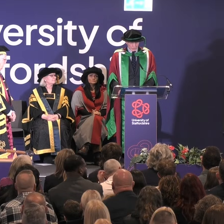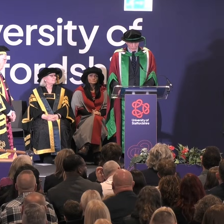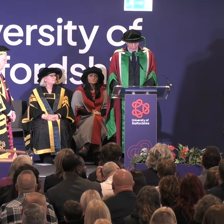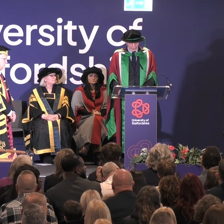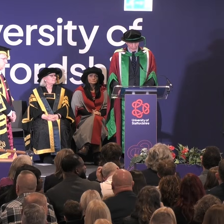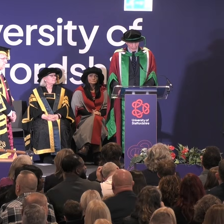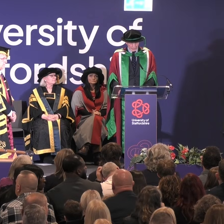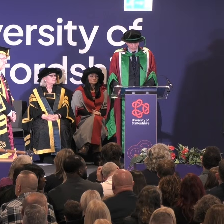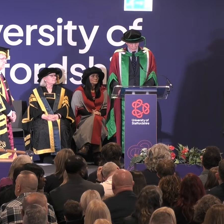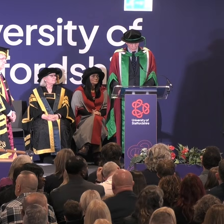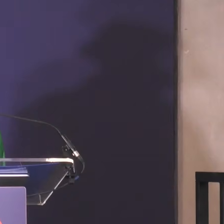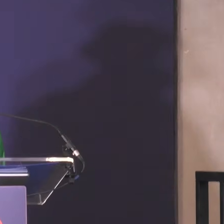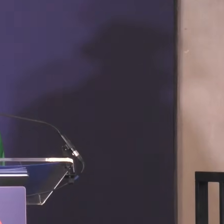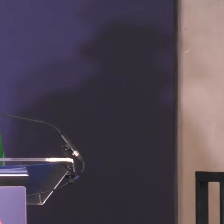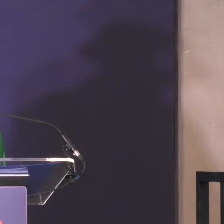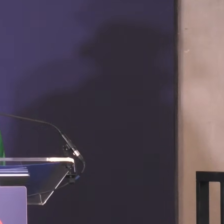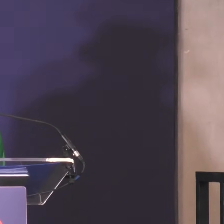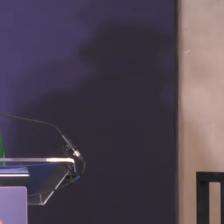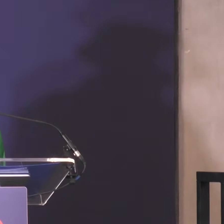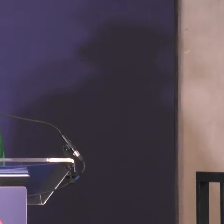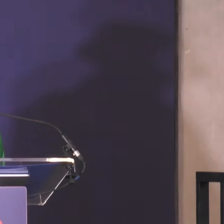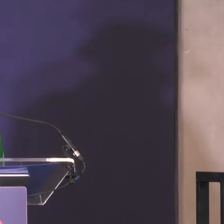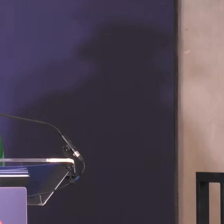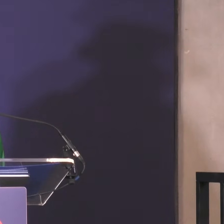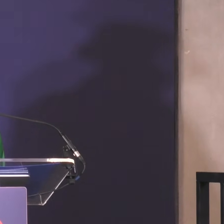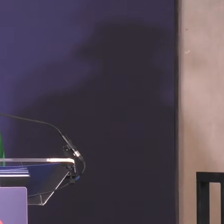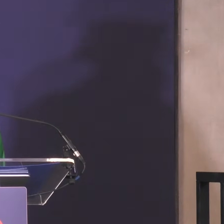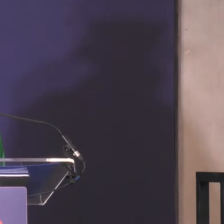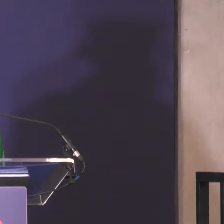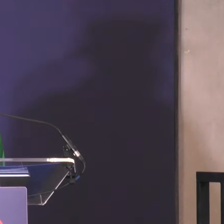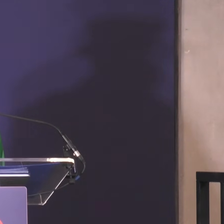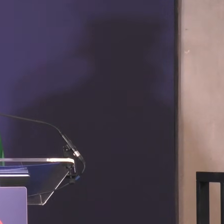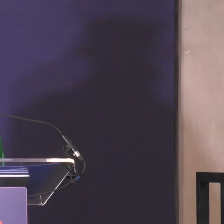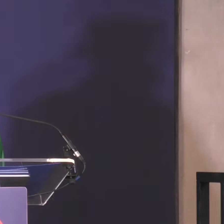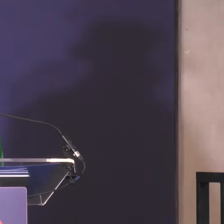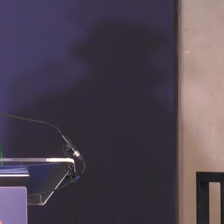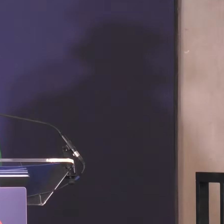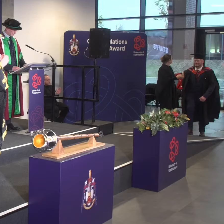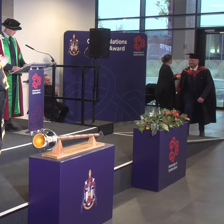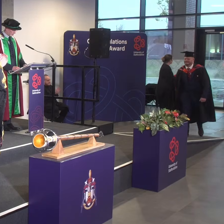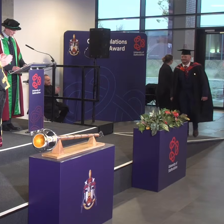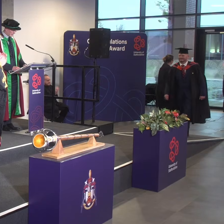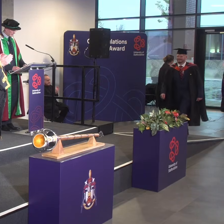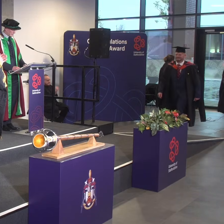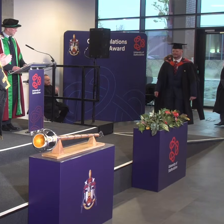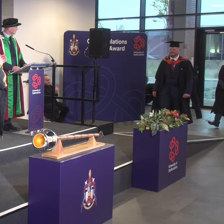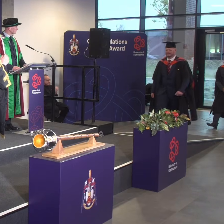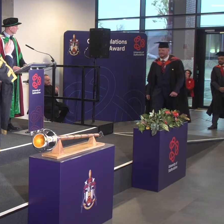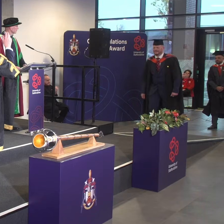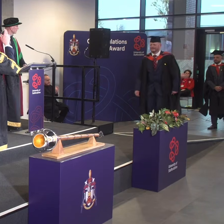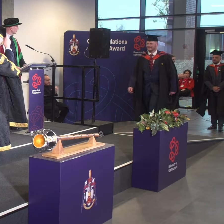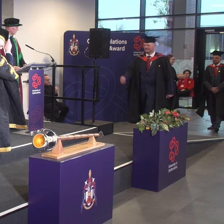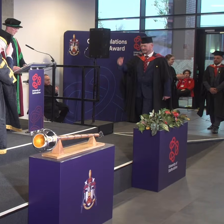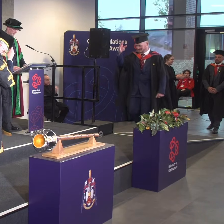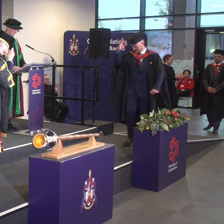Master's degree in International Security, Intelligence, Graham Stewart Horn.